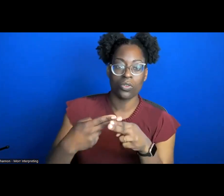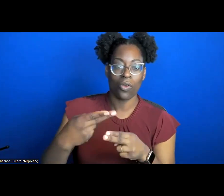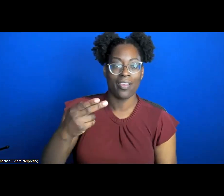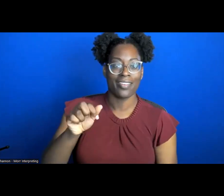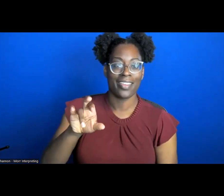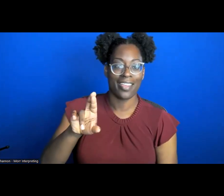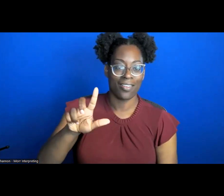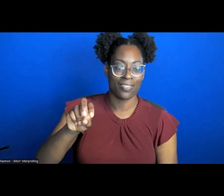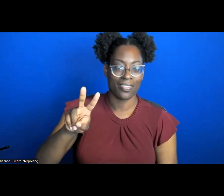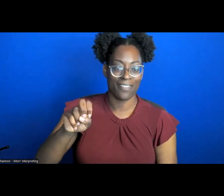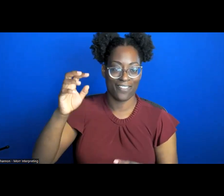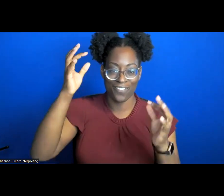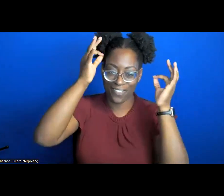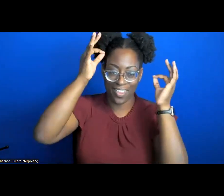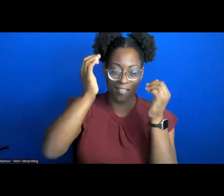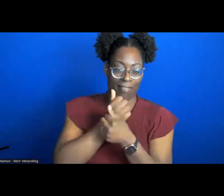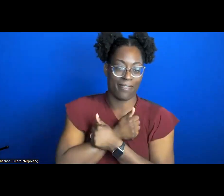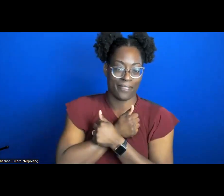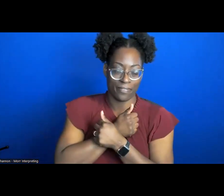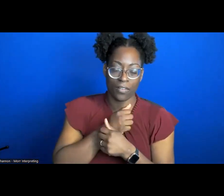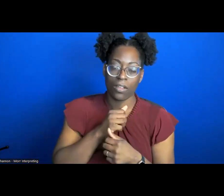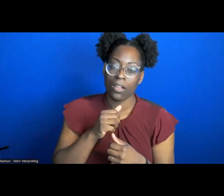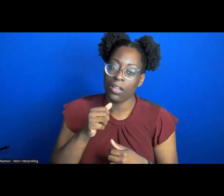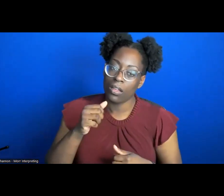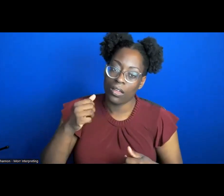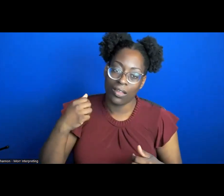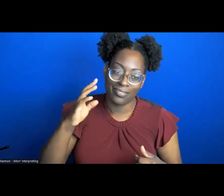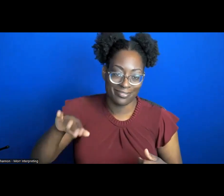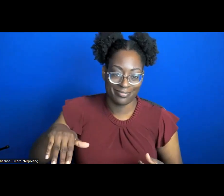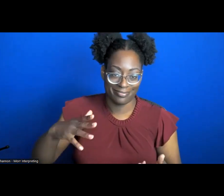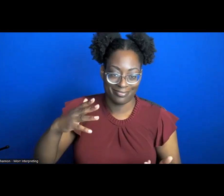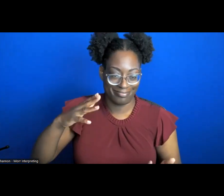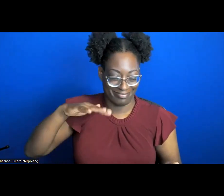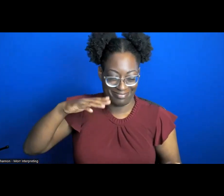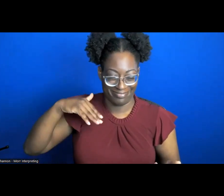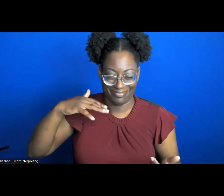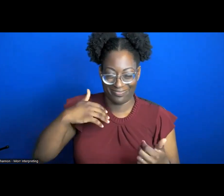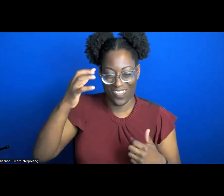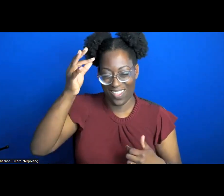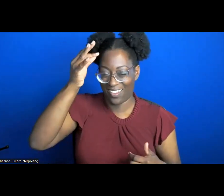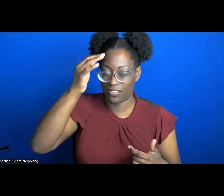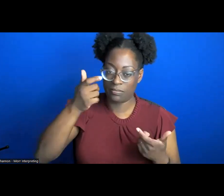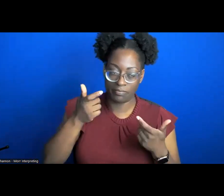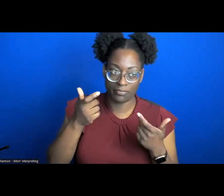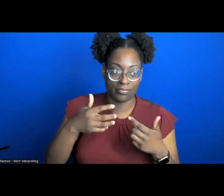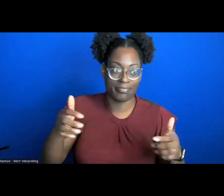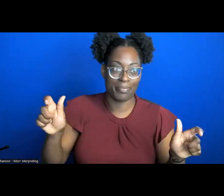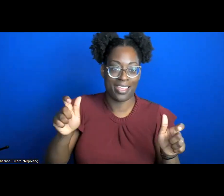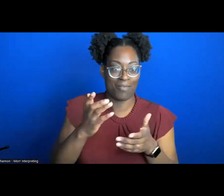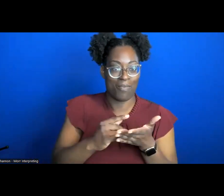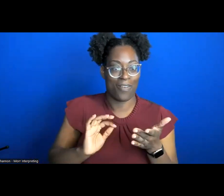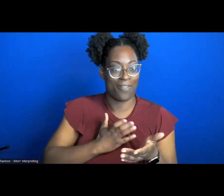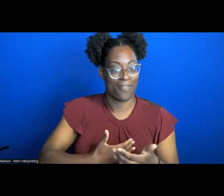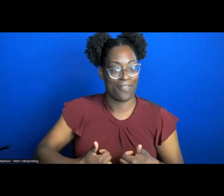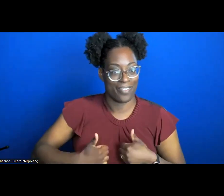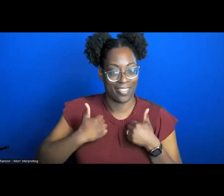we're still as adults fussing with our hair and messing with it and not satisfied with it. But what if someone had told us that our hair was beautiful when we were children? If they